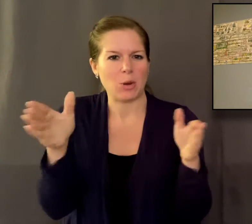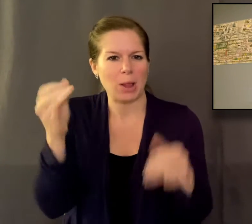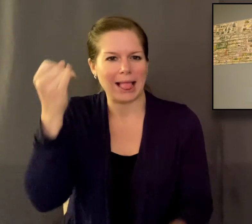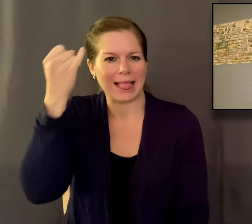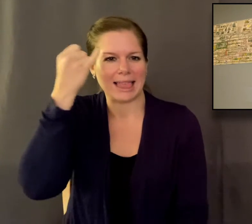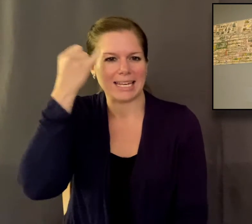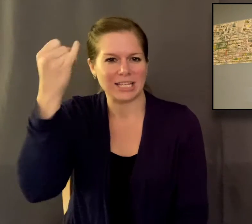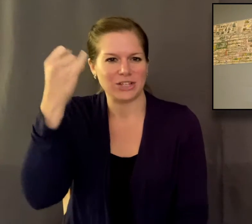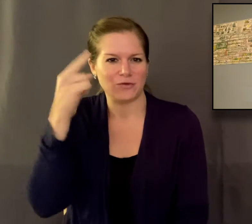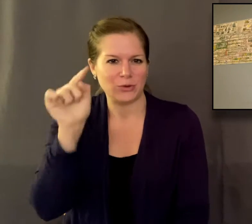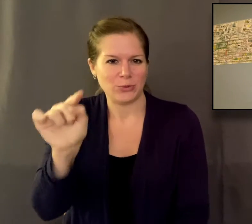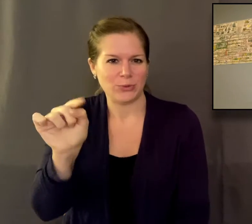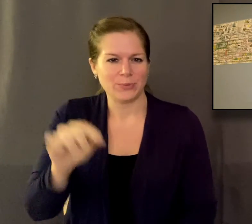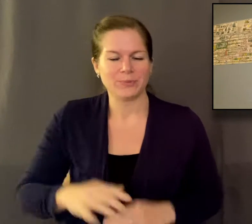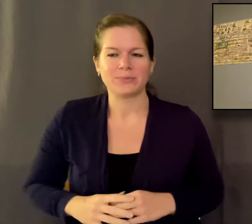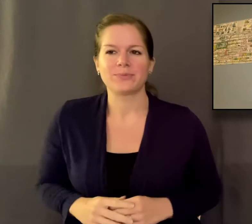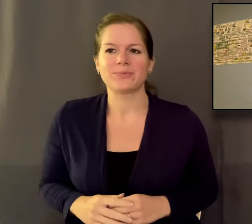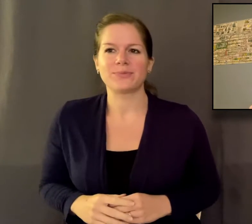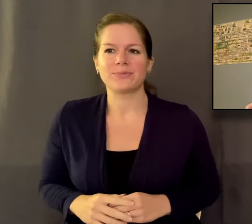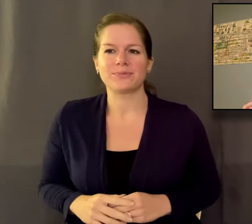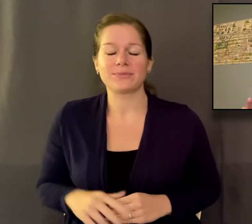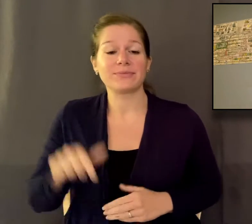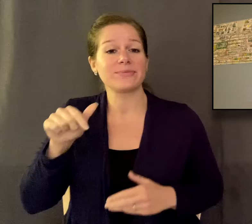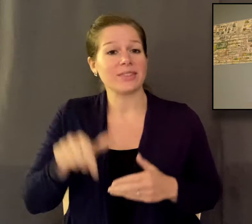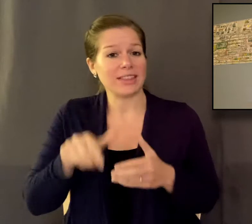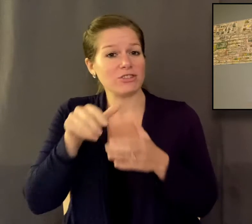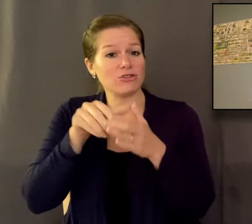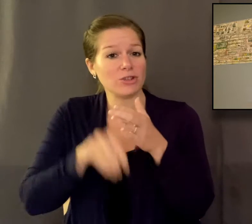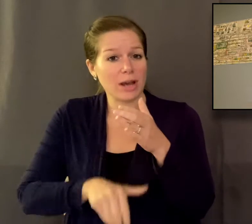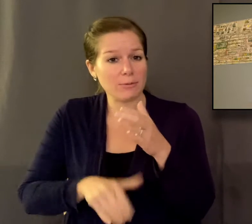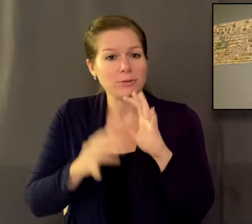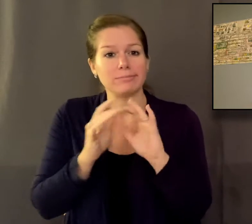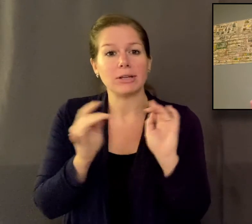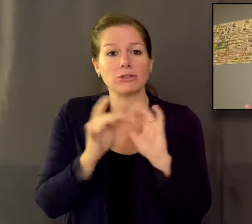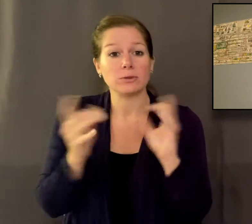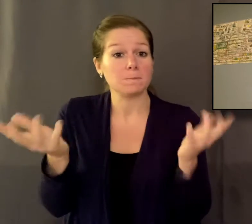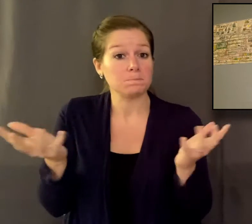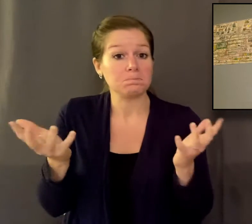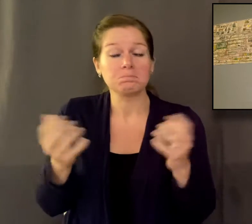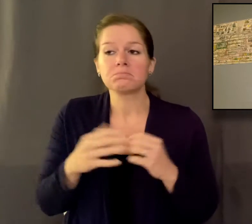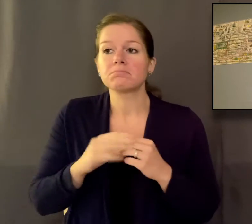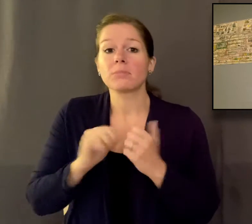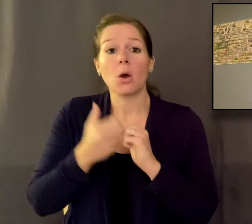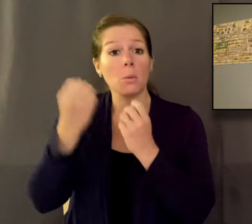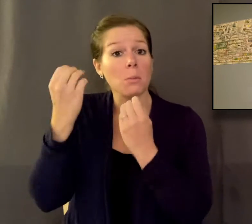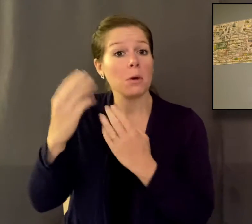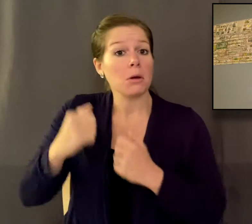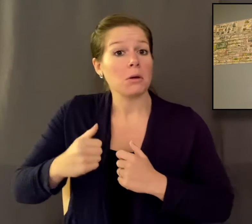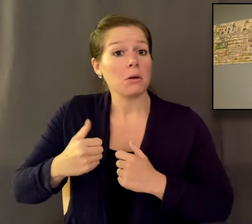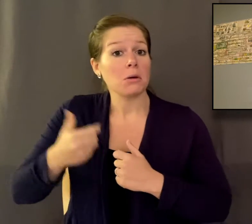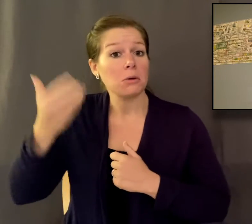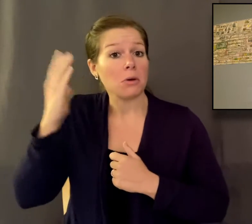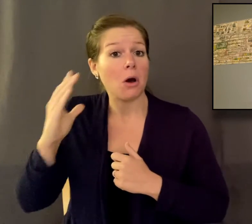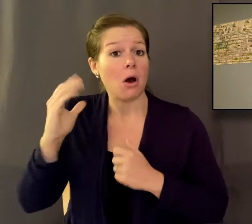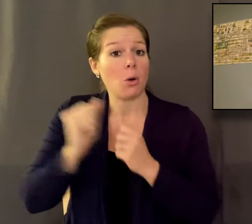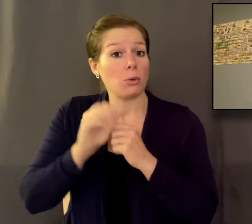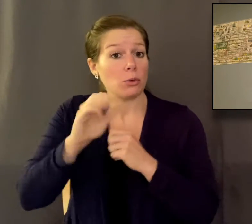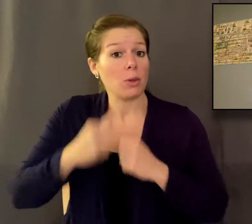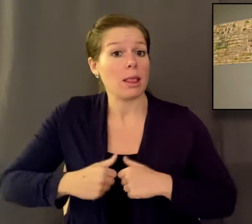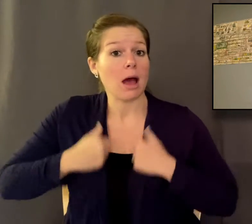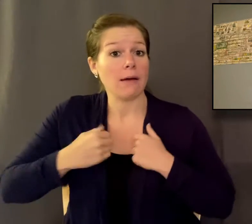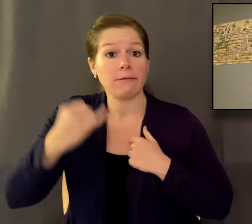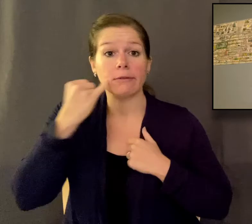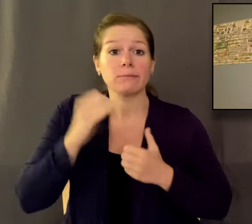here. And really what this section here is about living obediently before God, whether you're married, whether